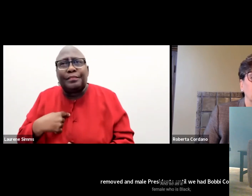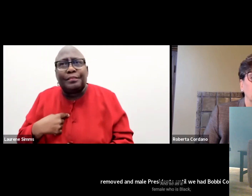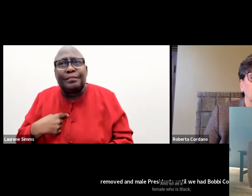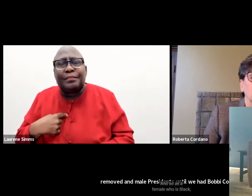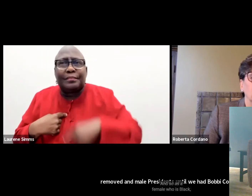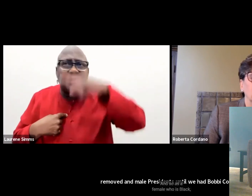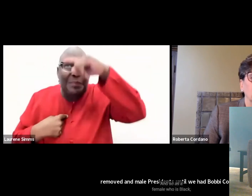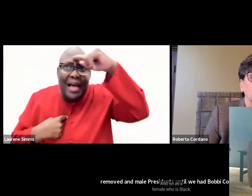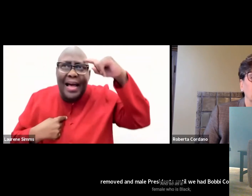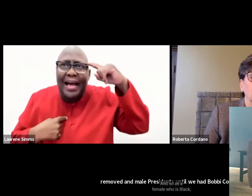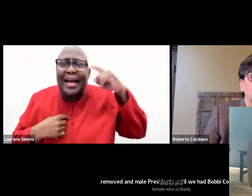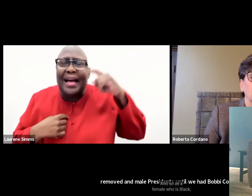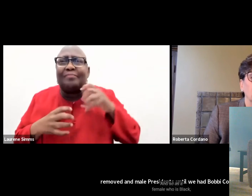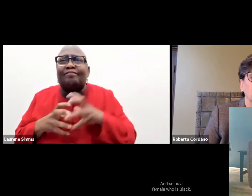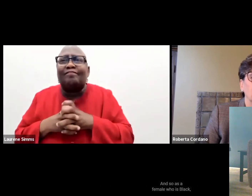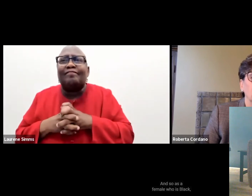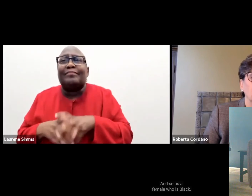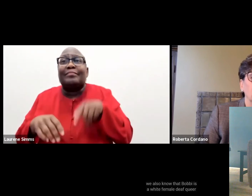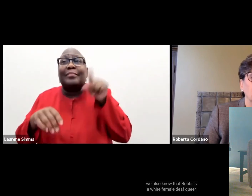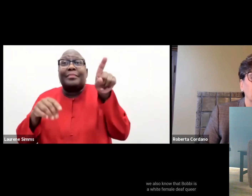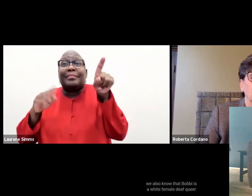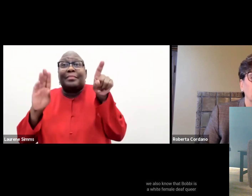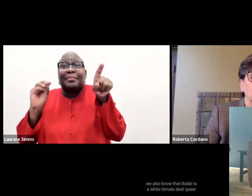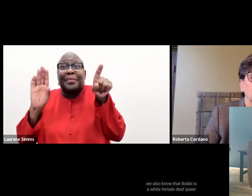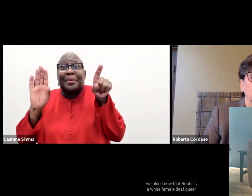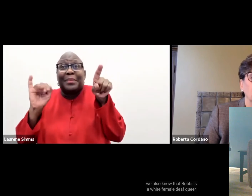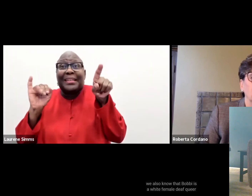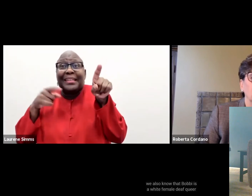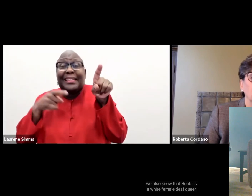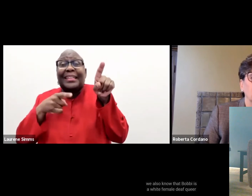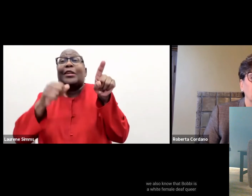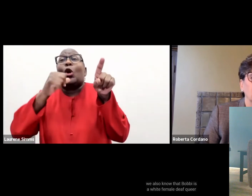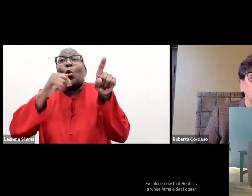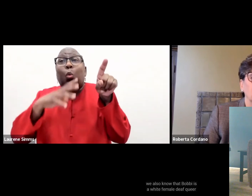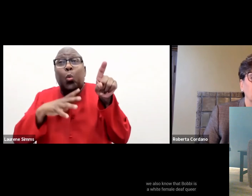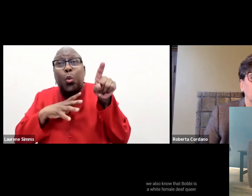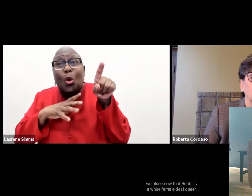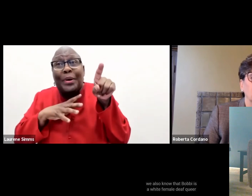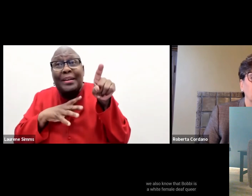that women, Black women,